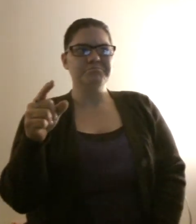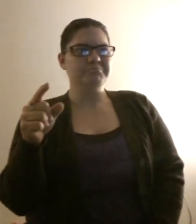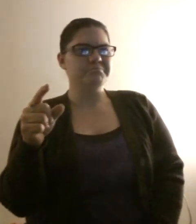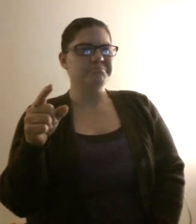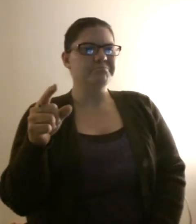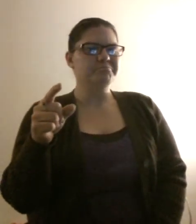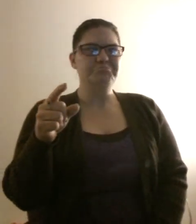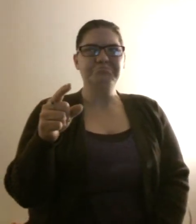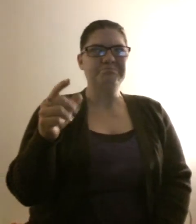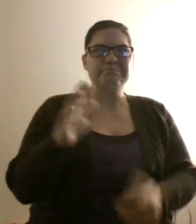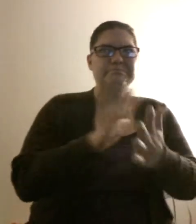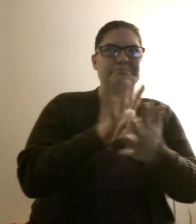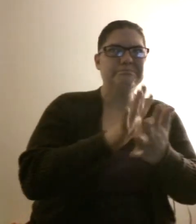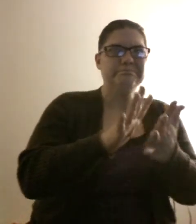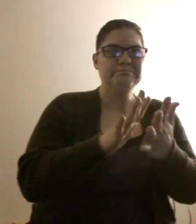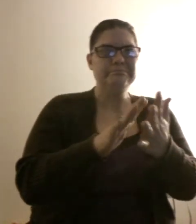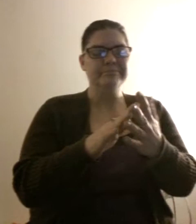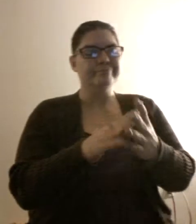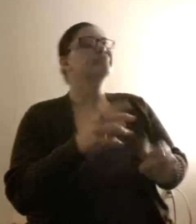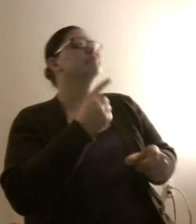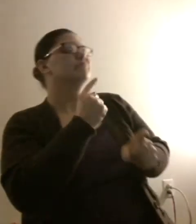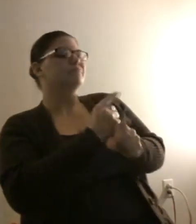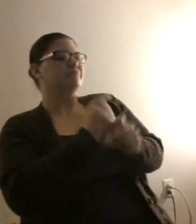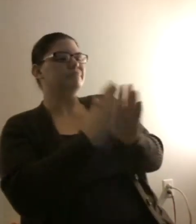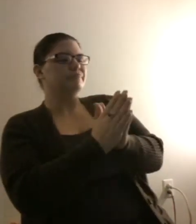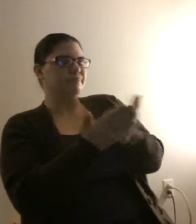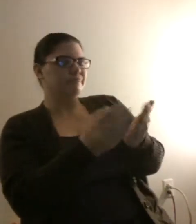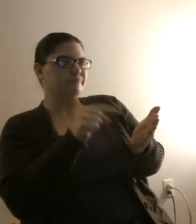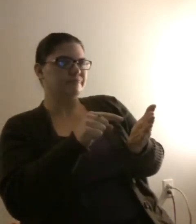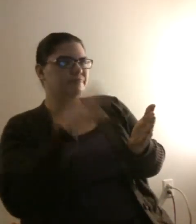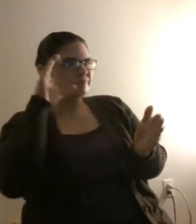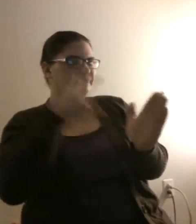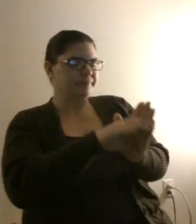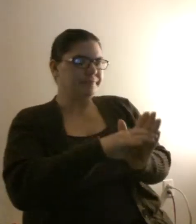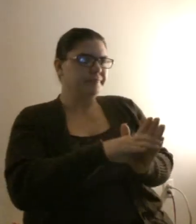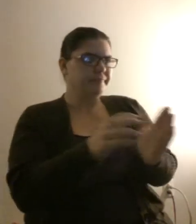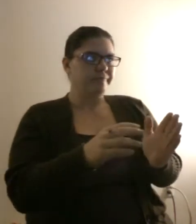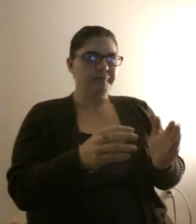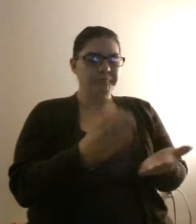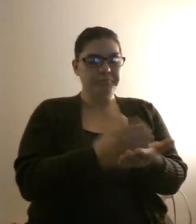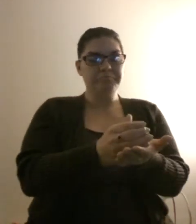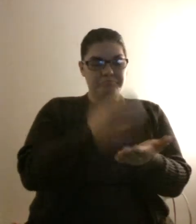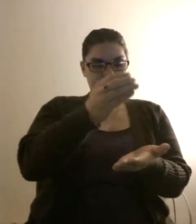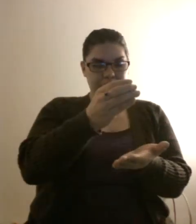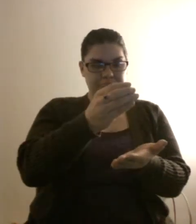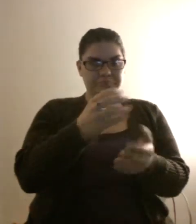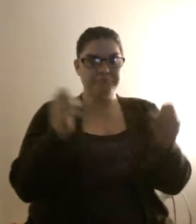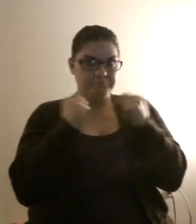A picture from the book. Exactly. You take a cold glass of water, take it out, set it on